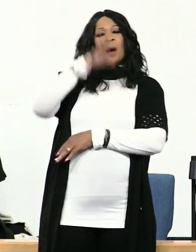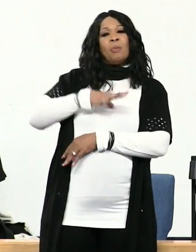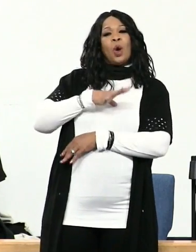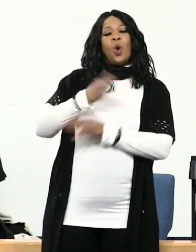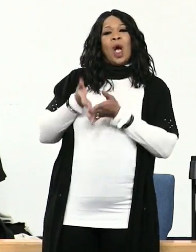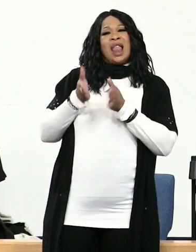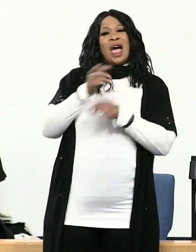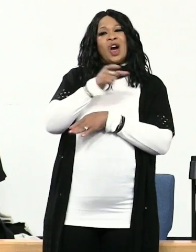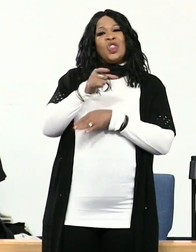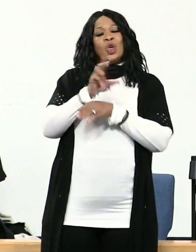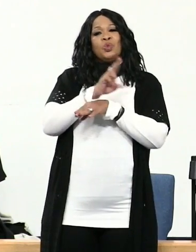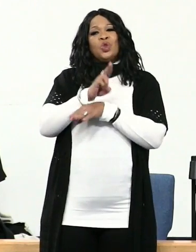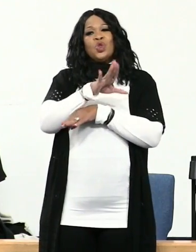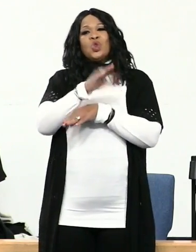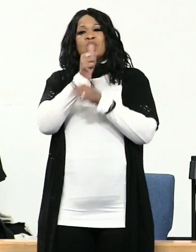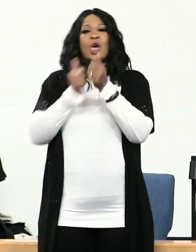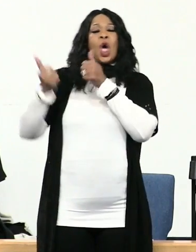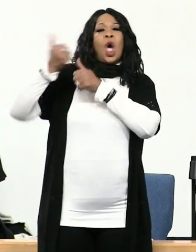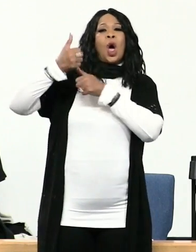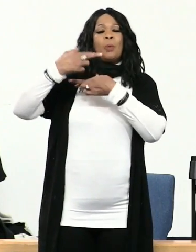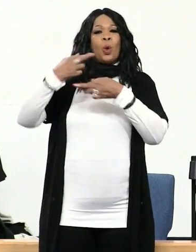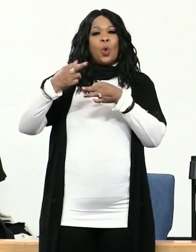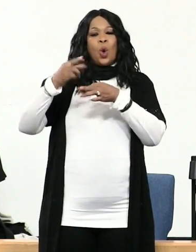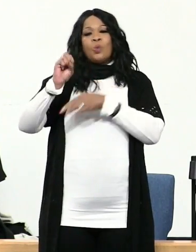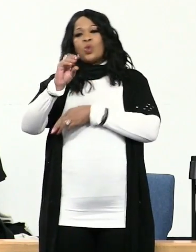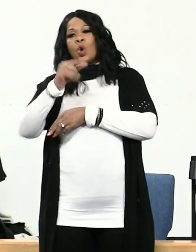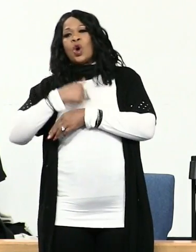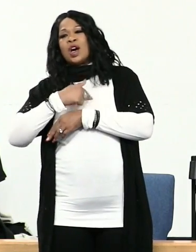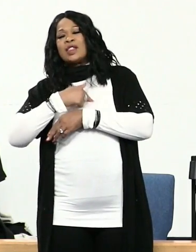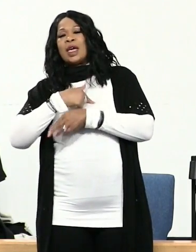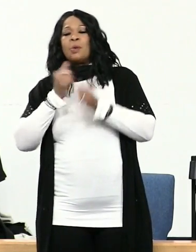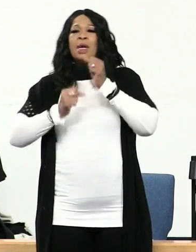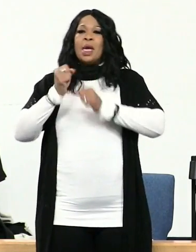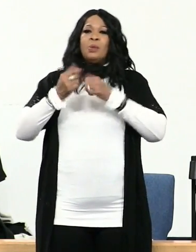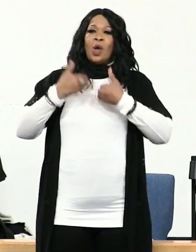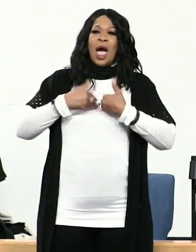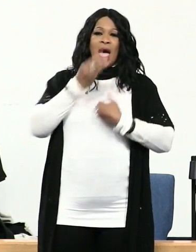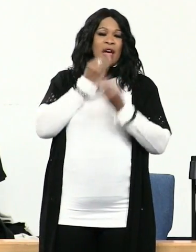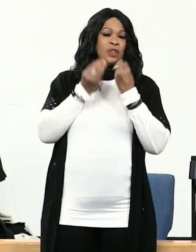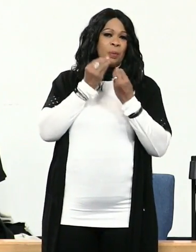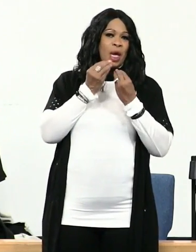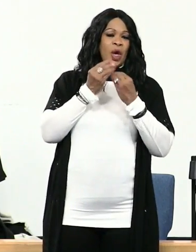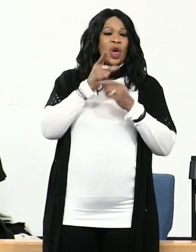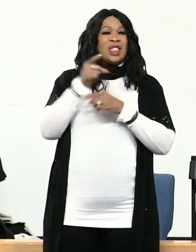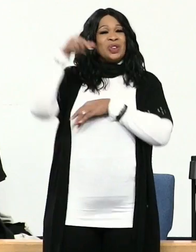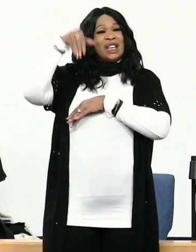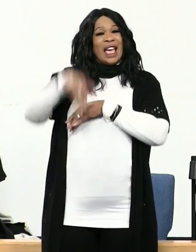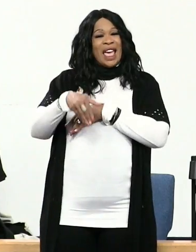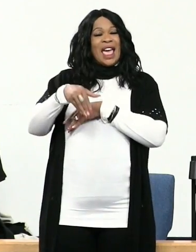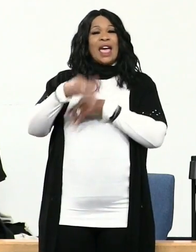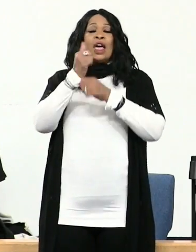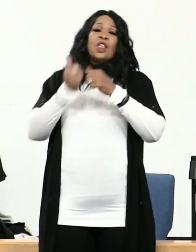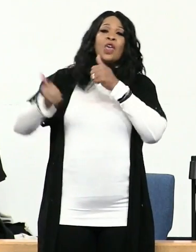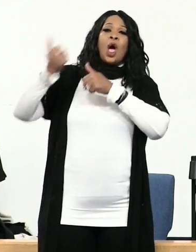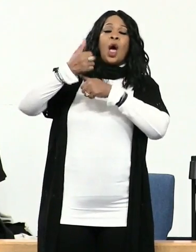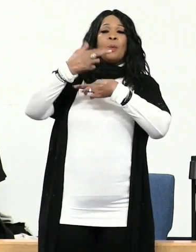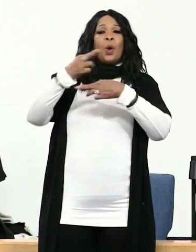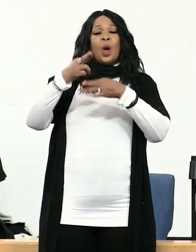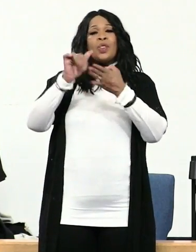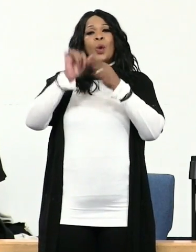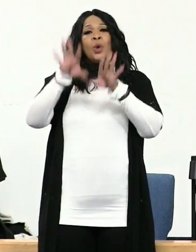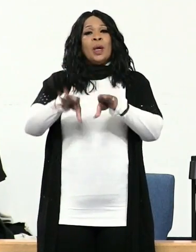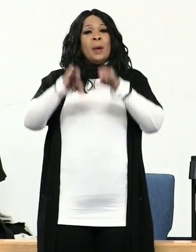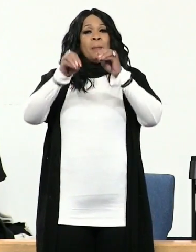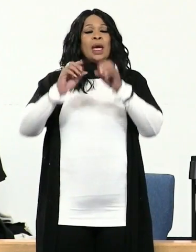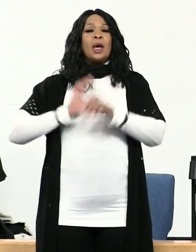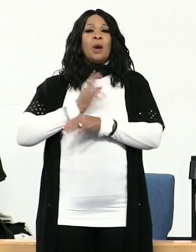they could be able to have the meal. And it is in the upper room where we pick up our reading that we read this morning